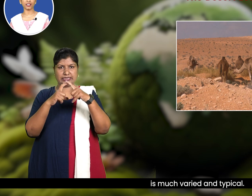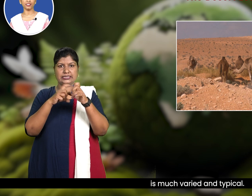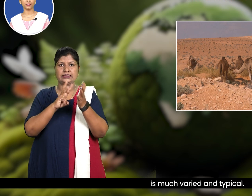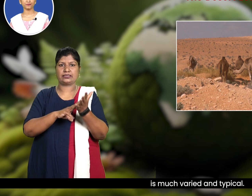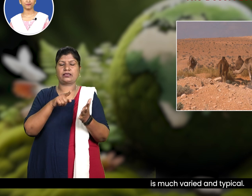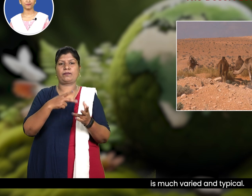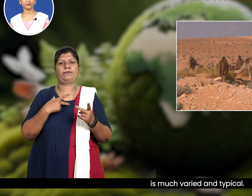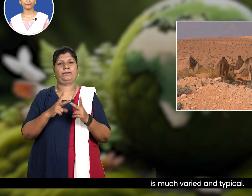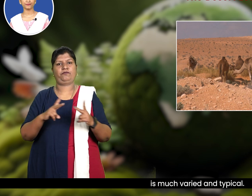typical.